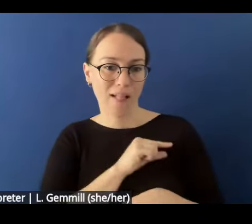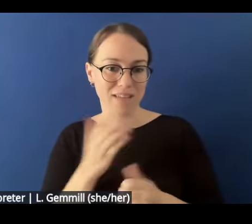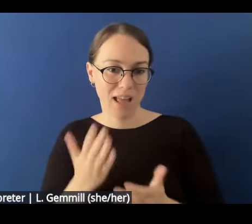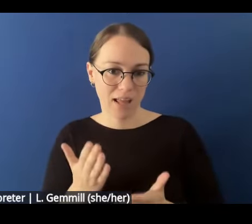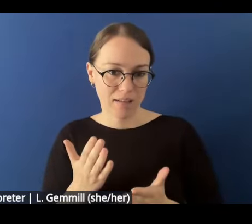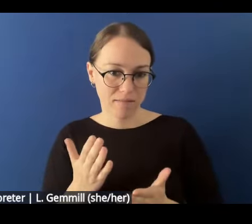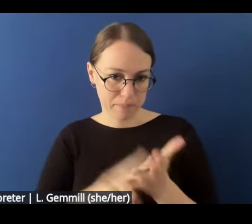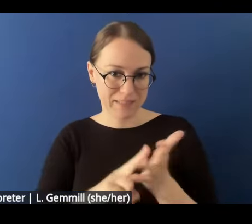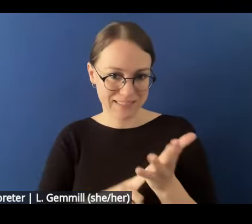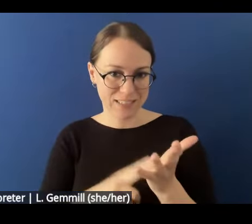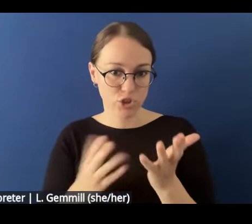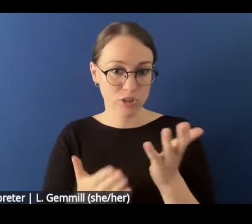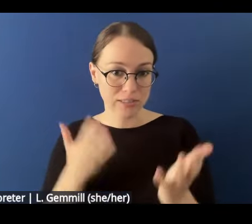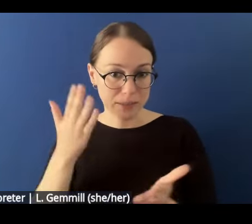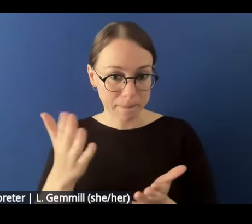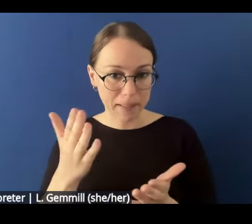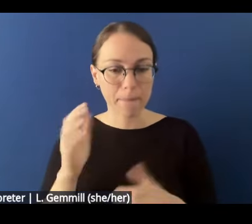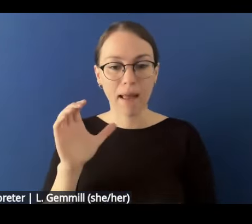West.